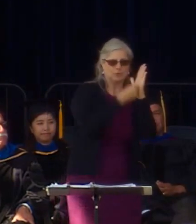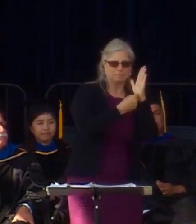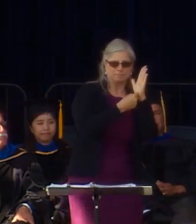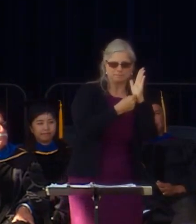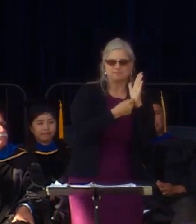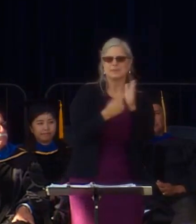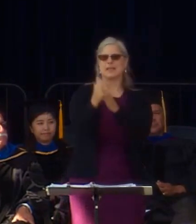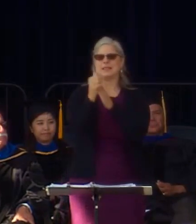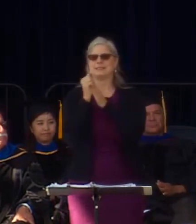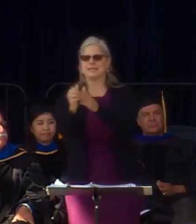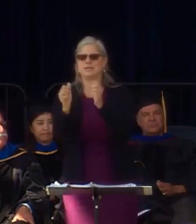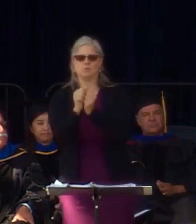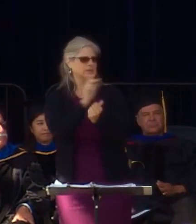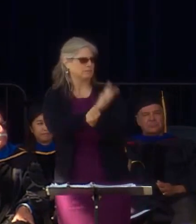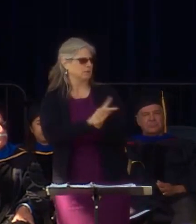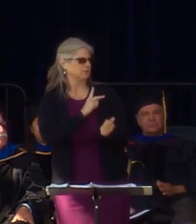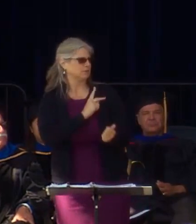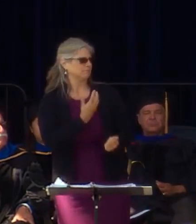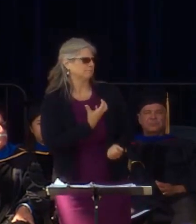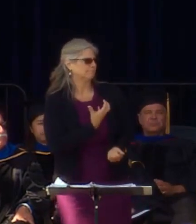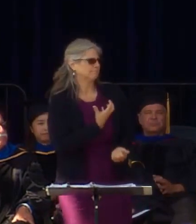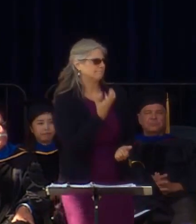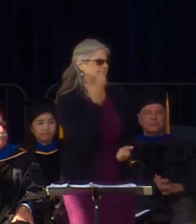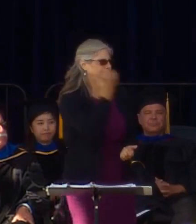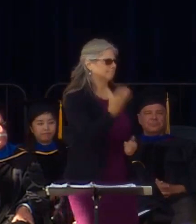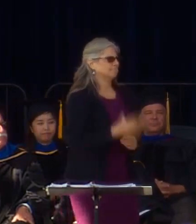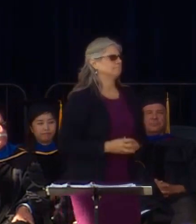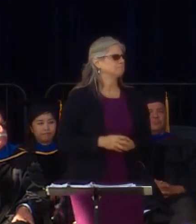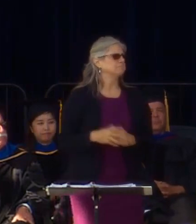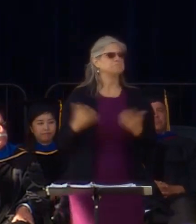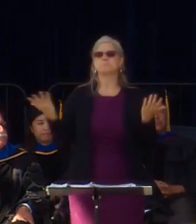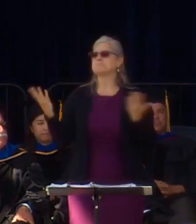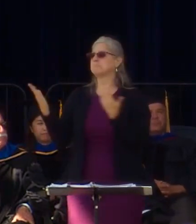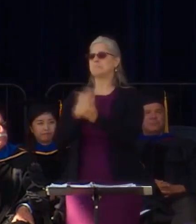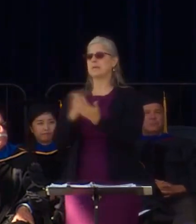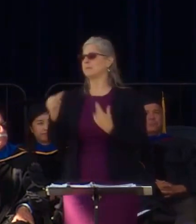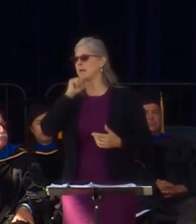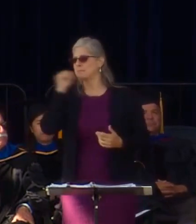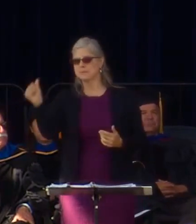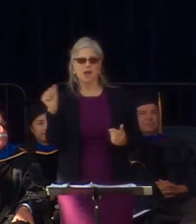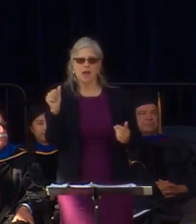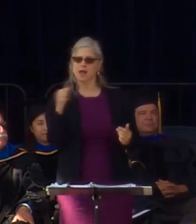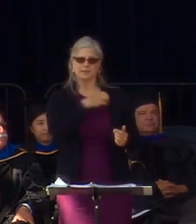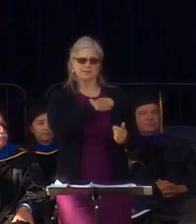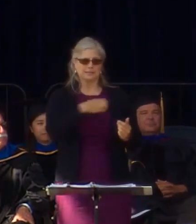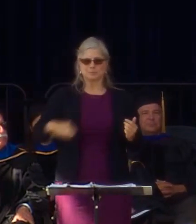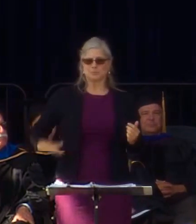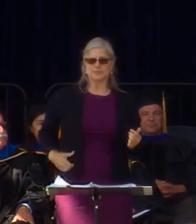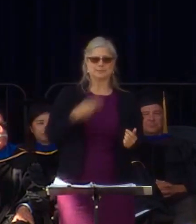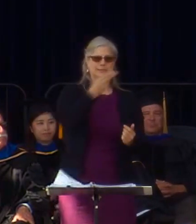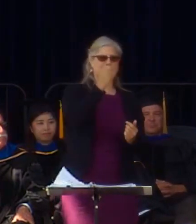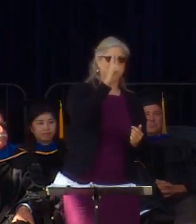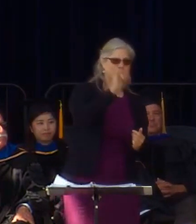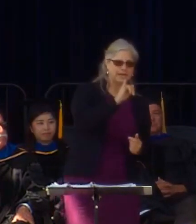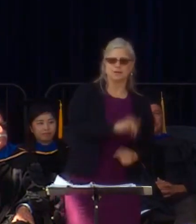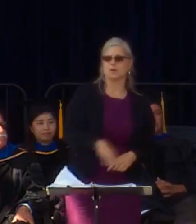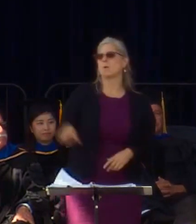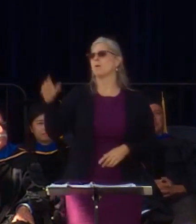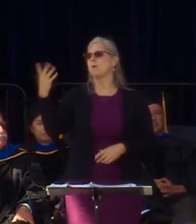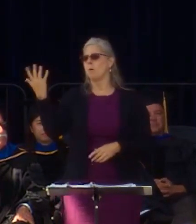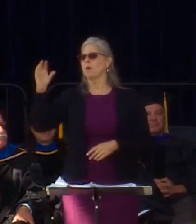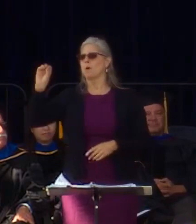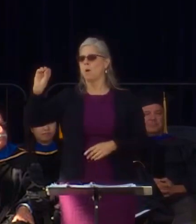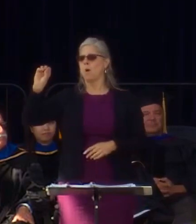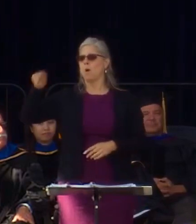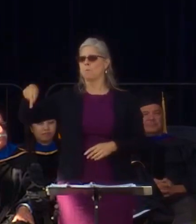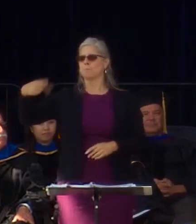is to lead with the personal. And even though I may not be Prince Harry or Oprah Winfrey, it's